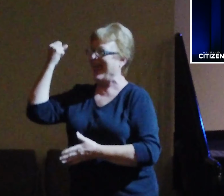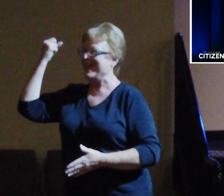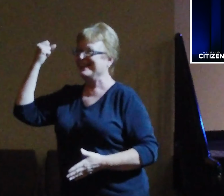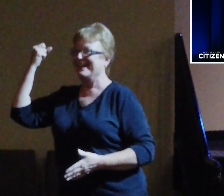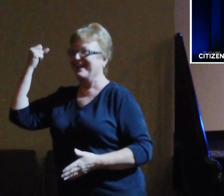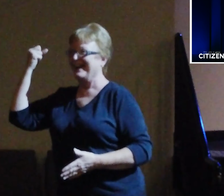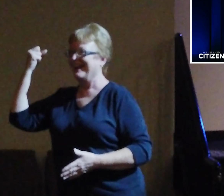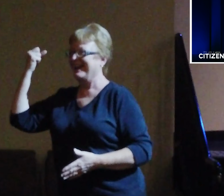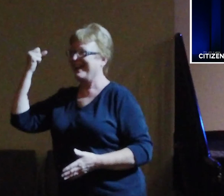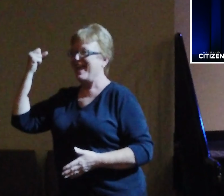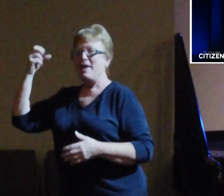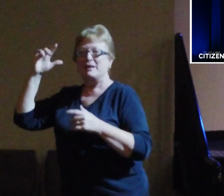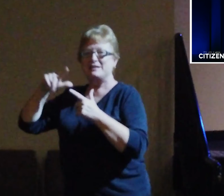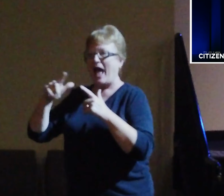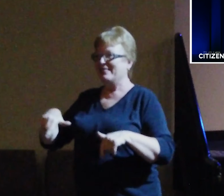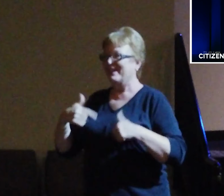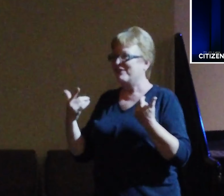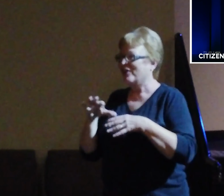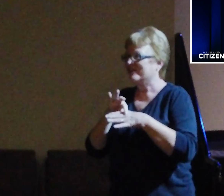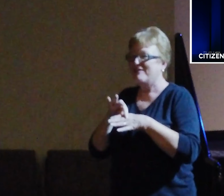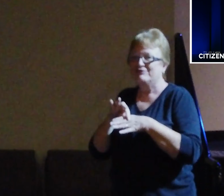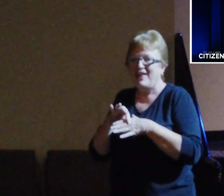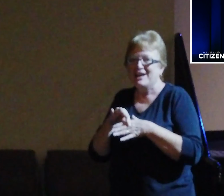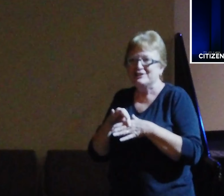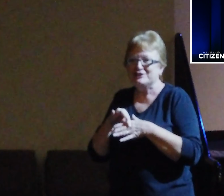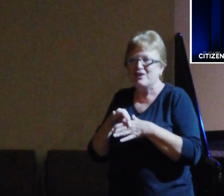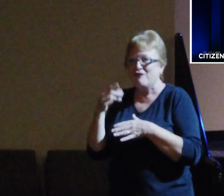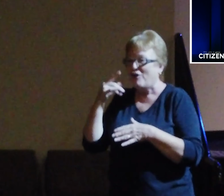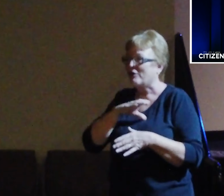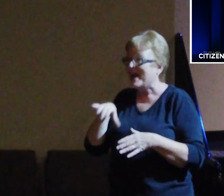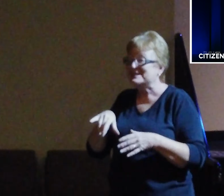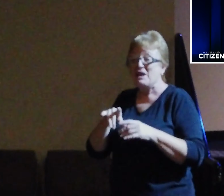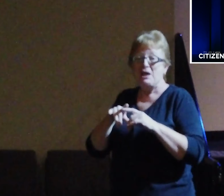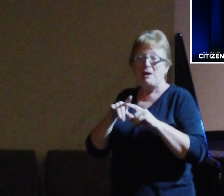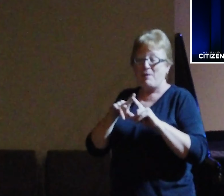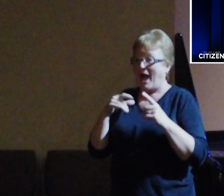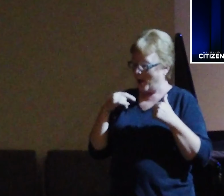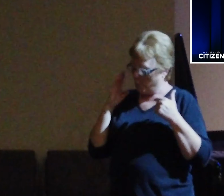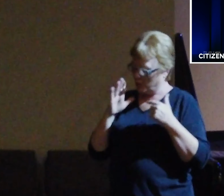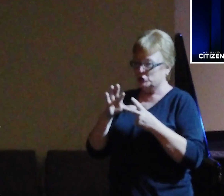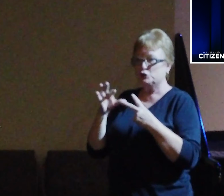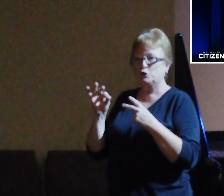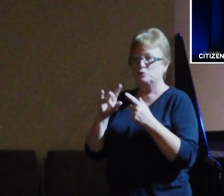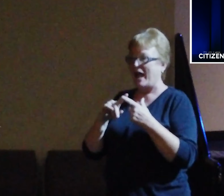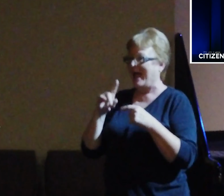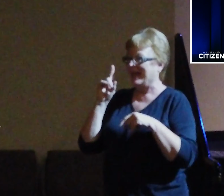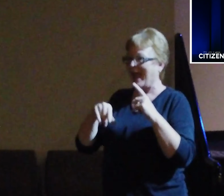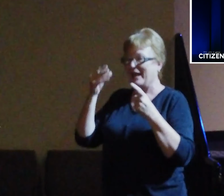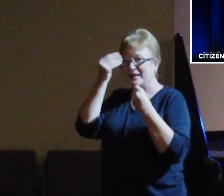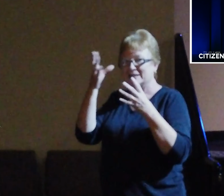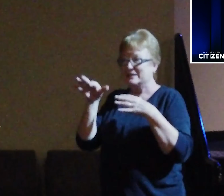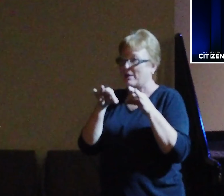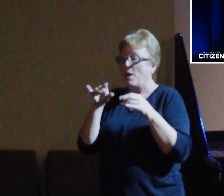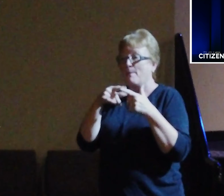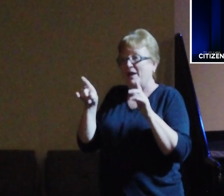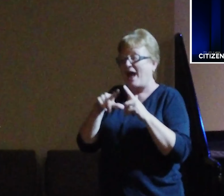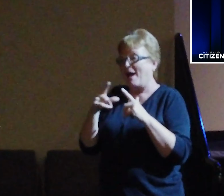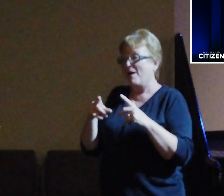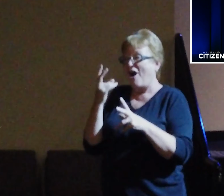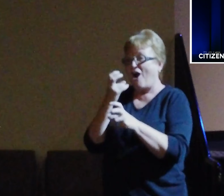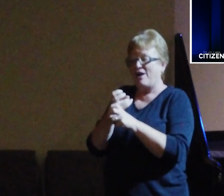If I'm to live in the flesh, that means fruitful labor for me. Yet which I shall choose, I cannot tell. I'm hard pressed